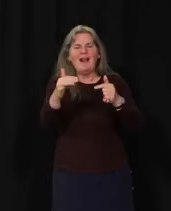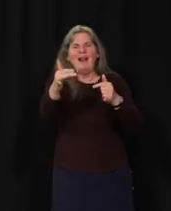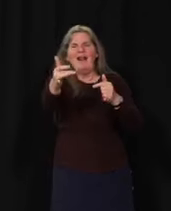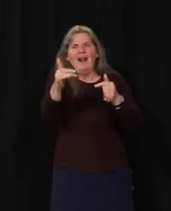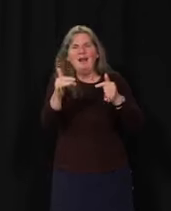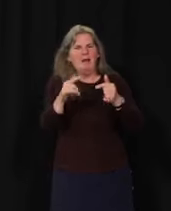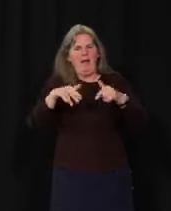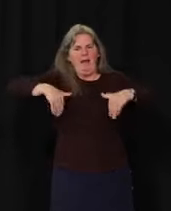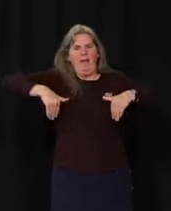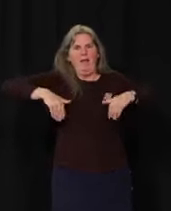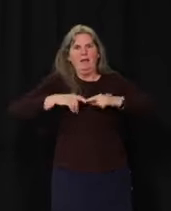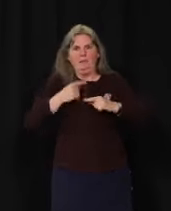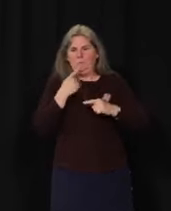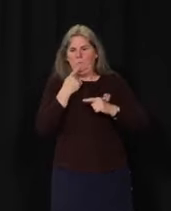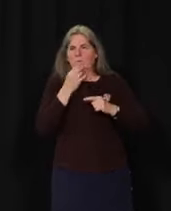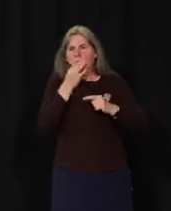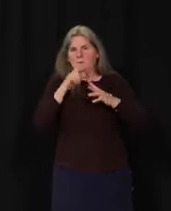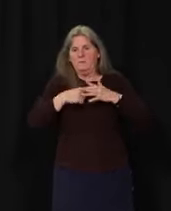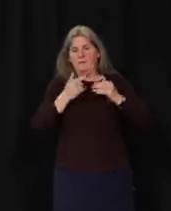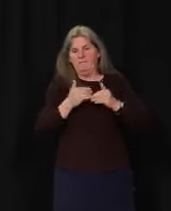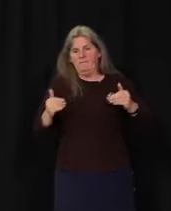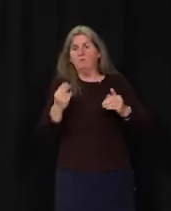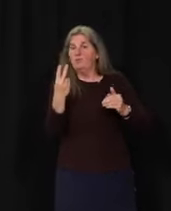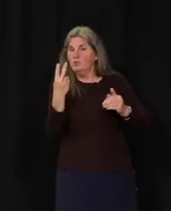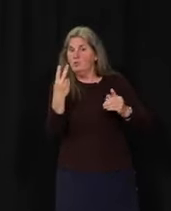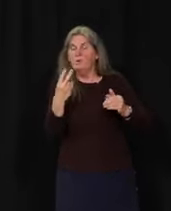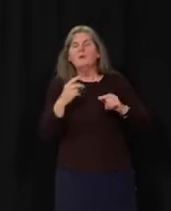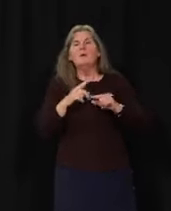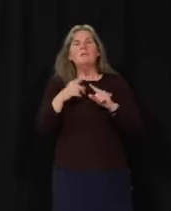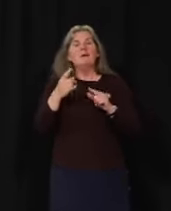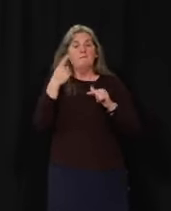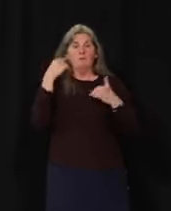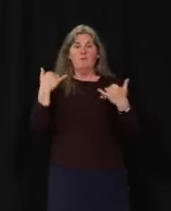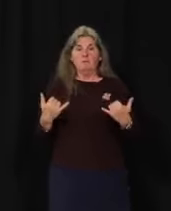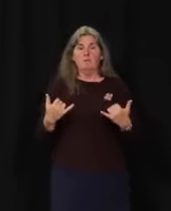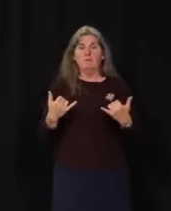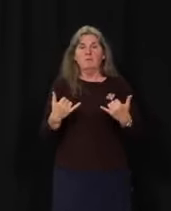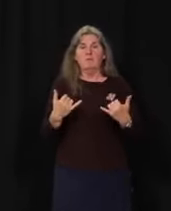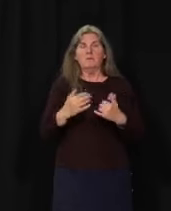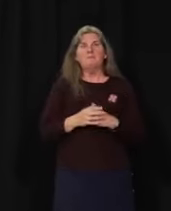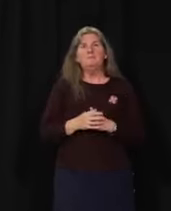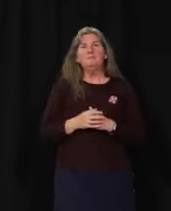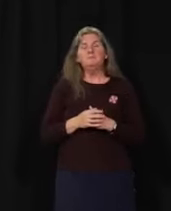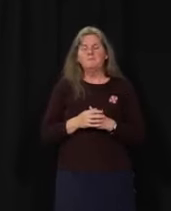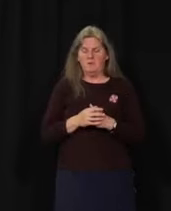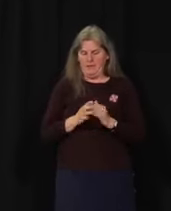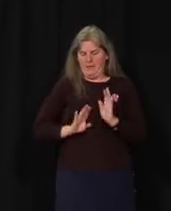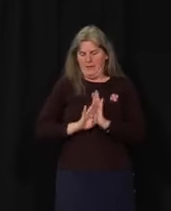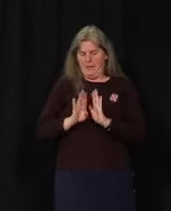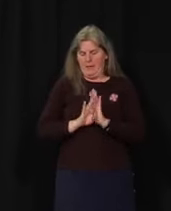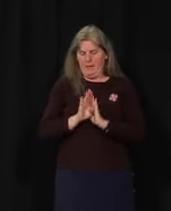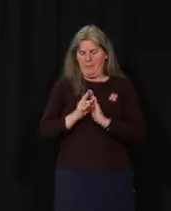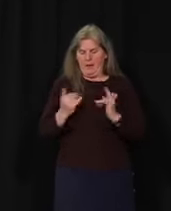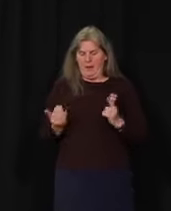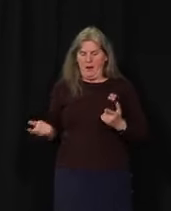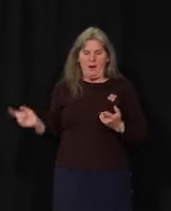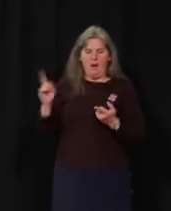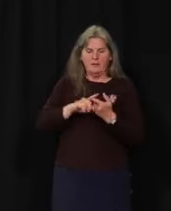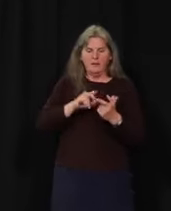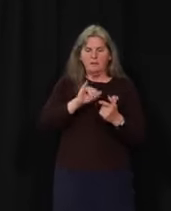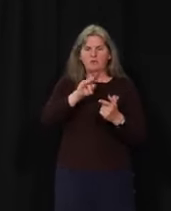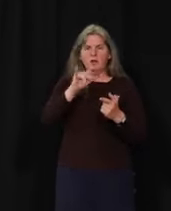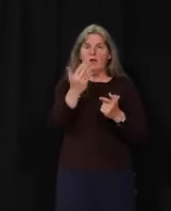still. But at this time, we're just the work we have to do from now until the 15th is to work with our